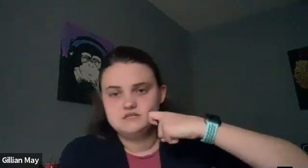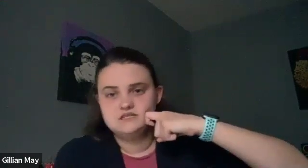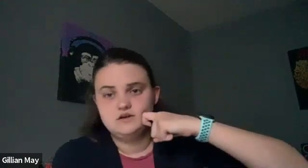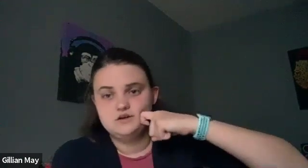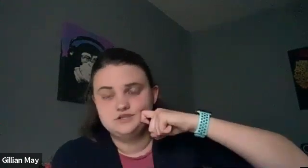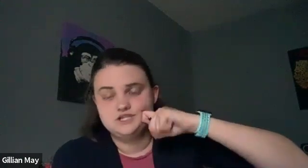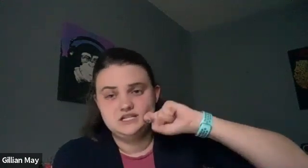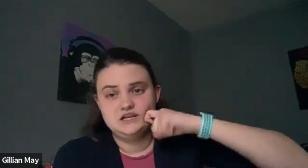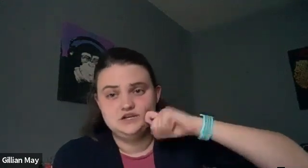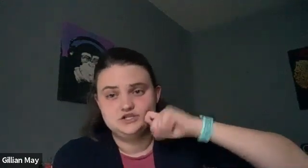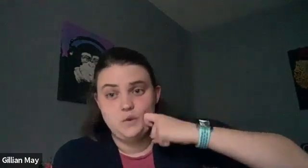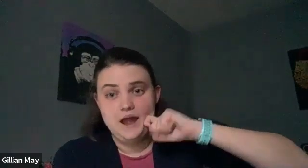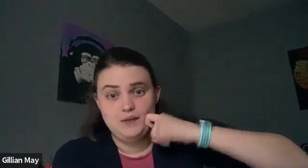resting on your cheek, and you just go apple.